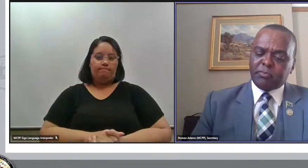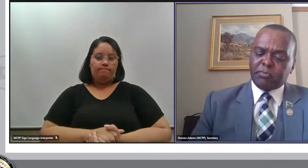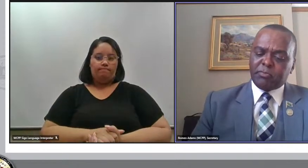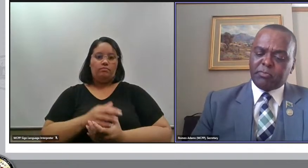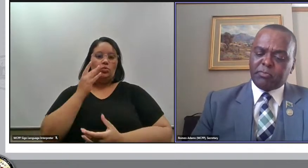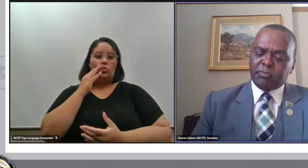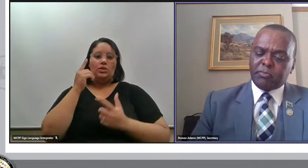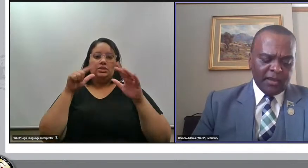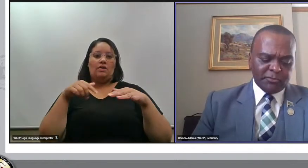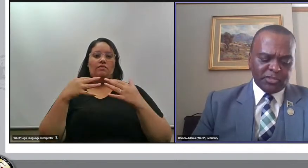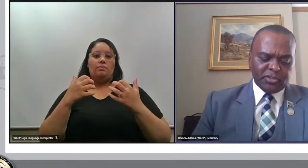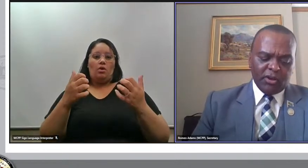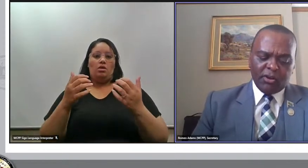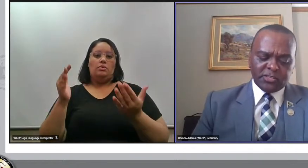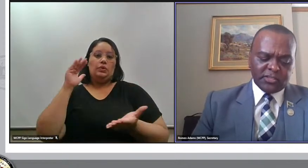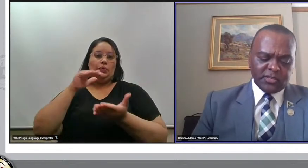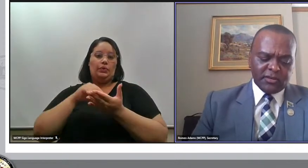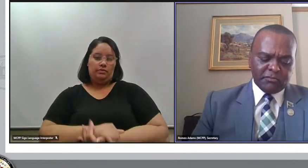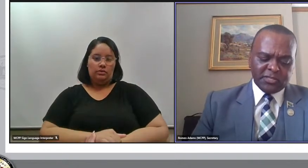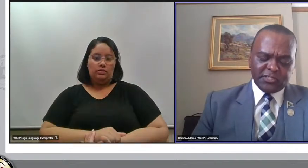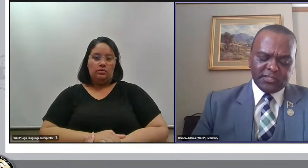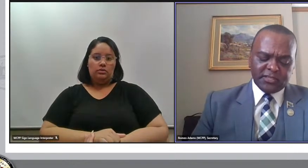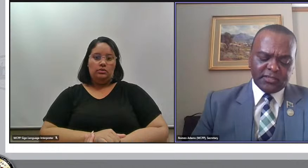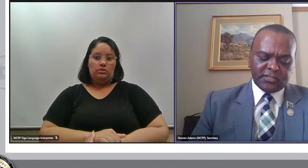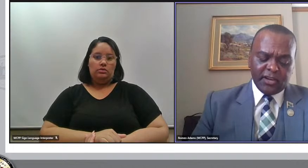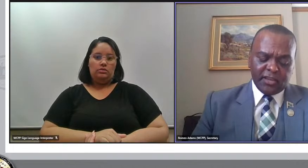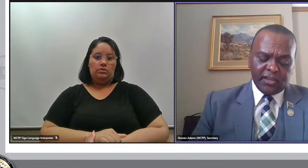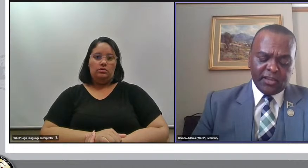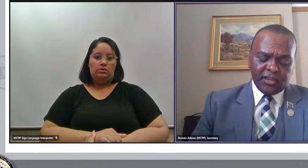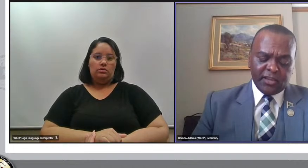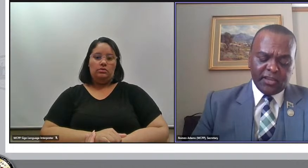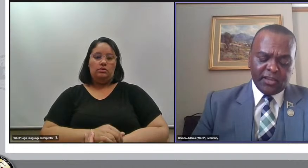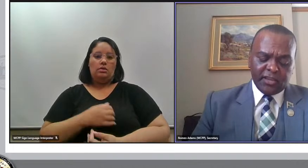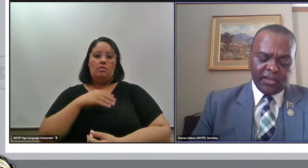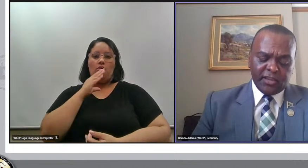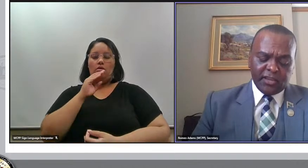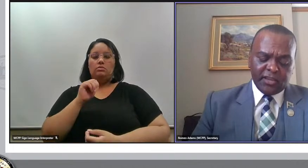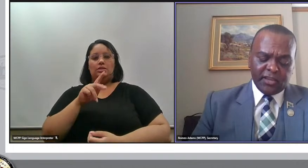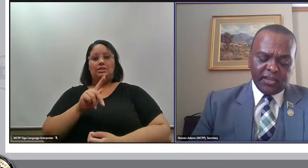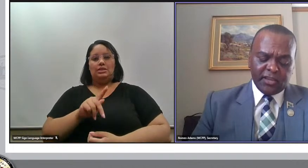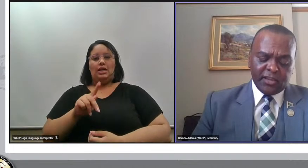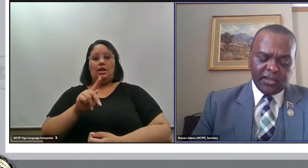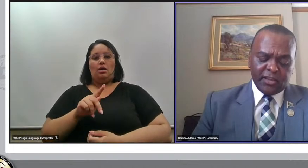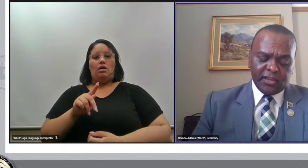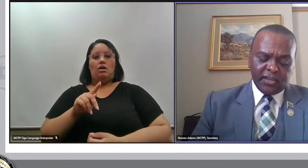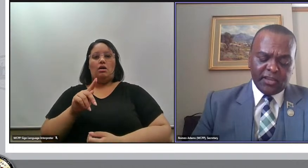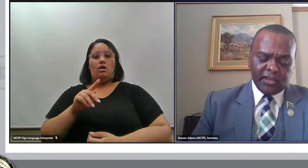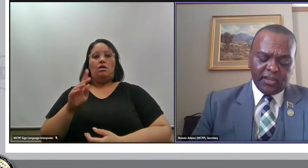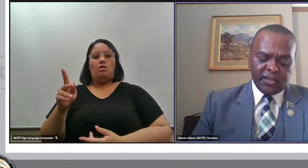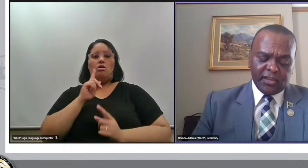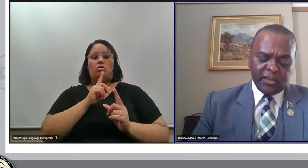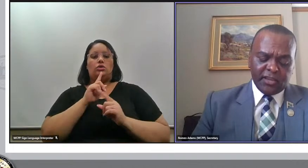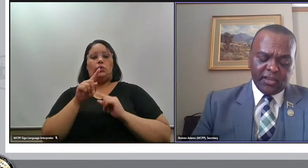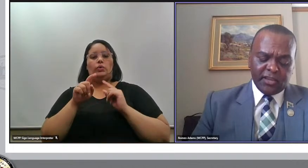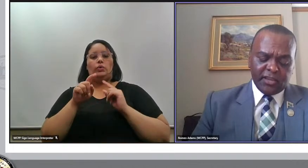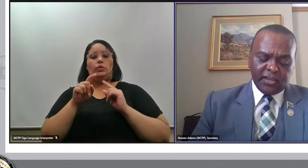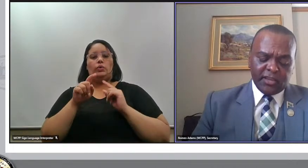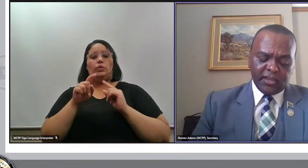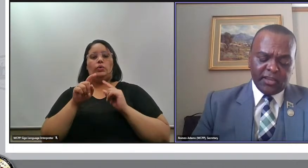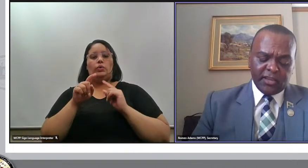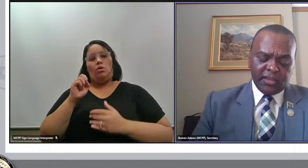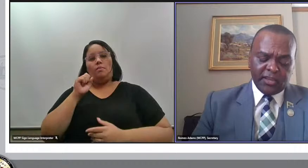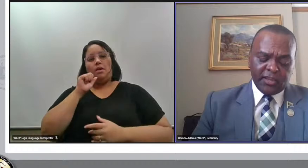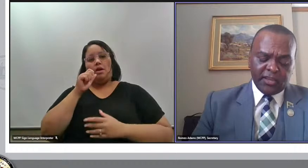seventh parliament does arrive. I'm just going to ask Mr. Skrieker, Kobe Skrieker, to respond to the question from Honorable Bosman regarding the